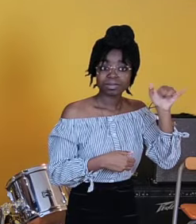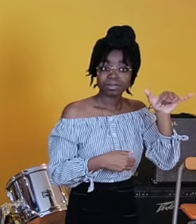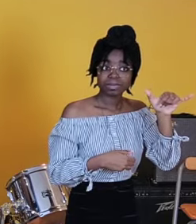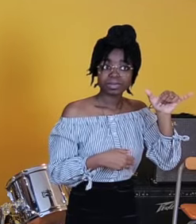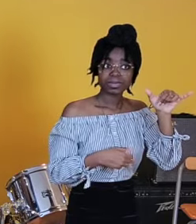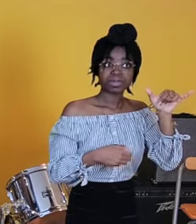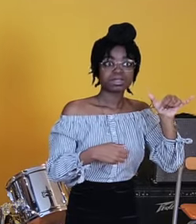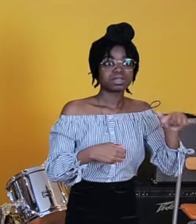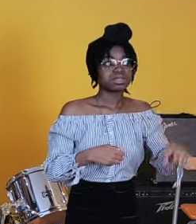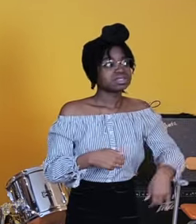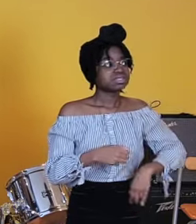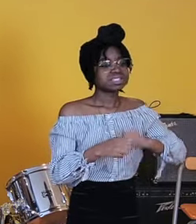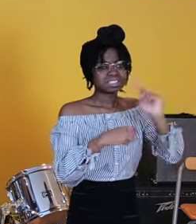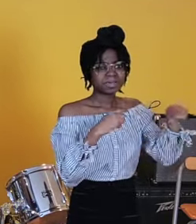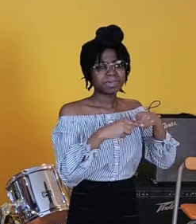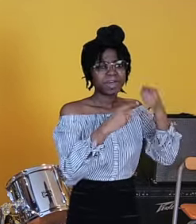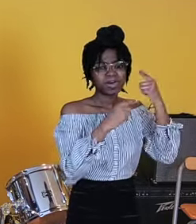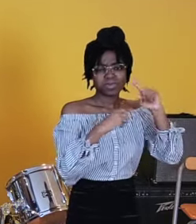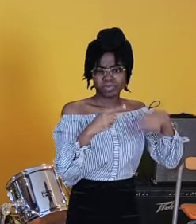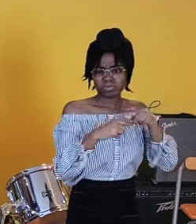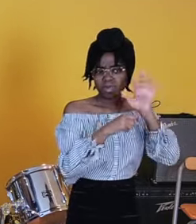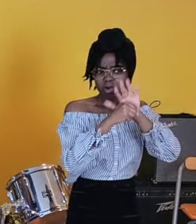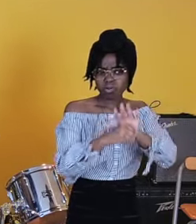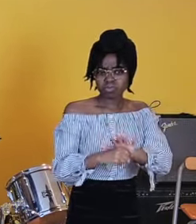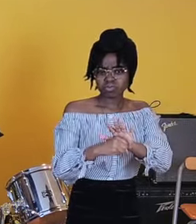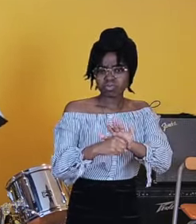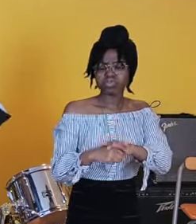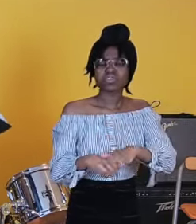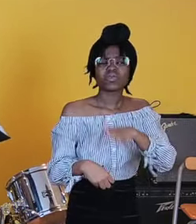anytime society talks about men,